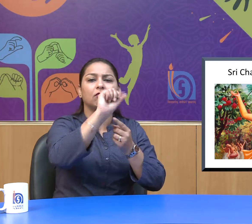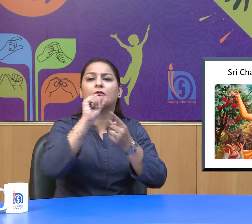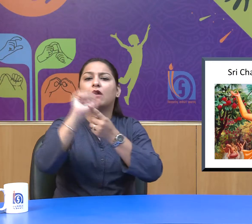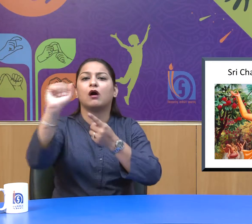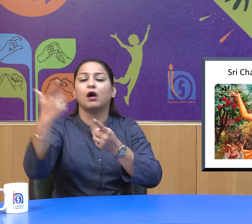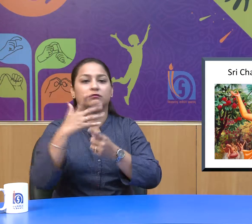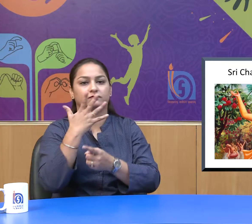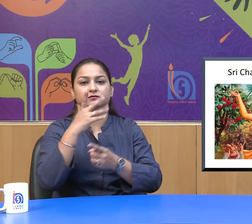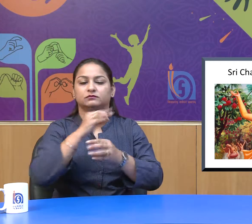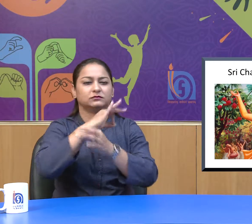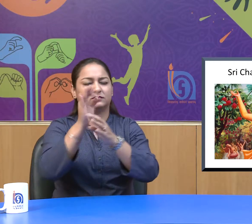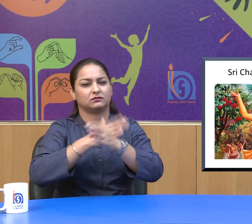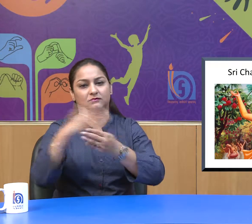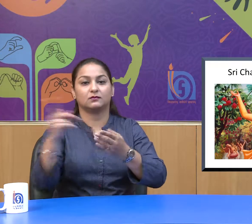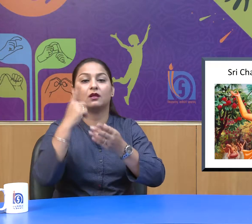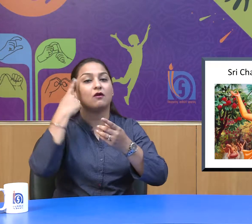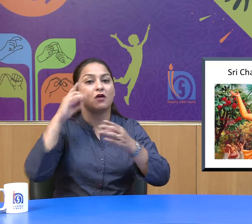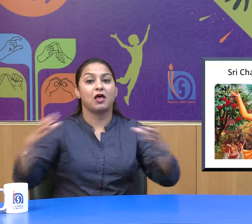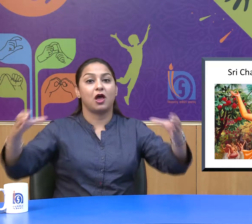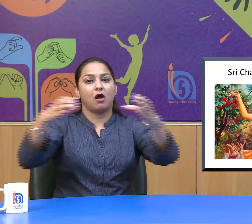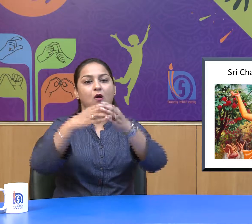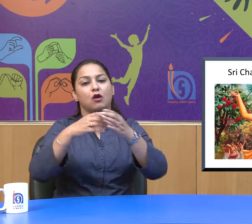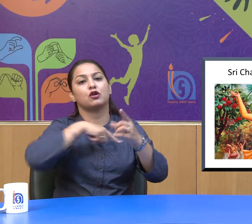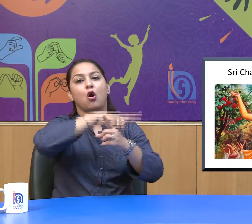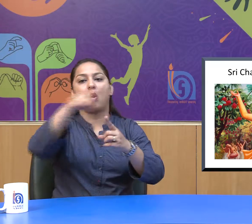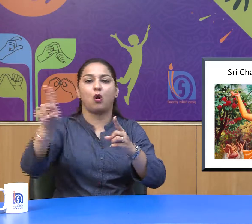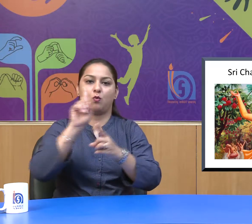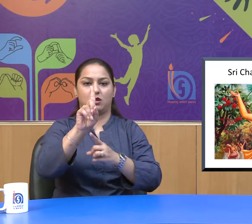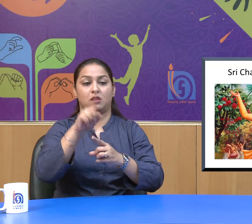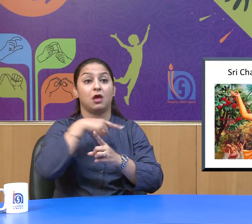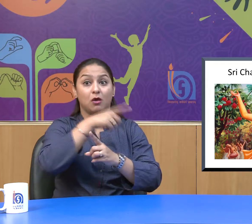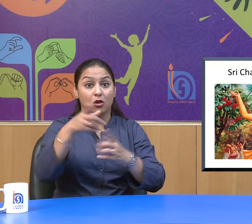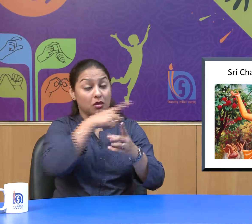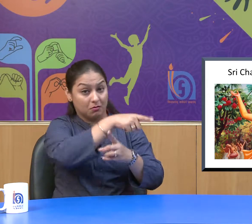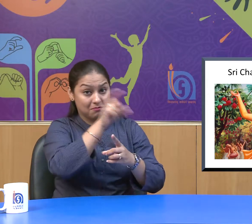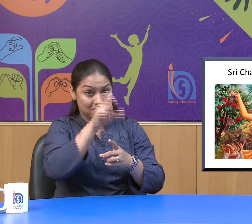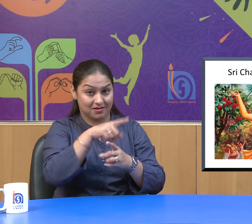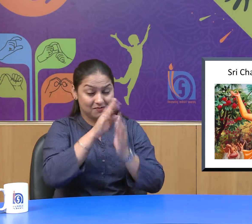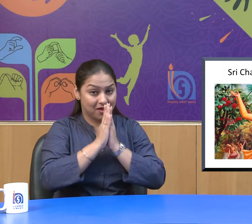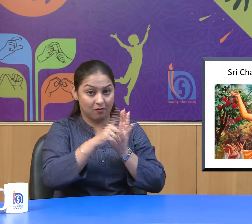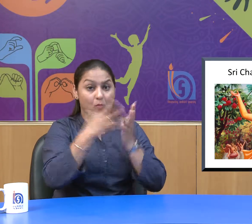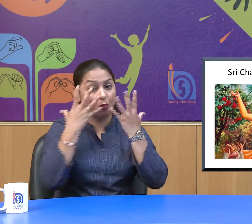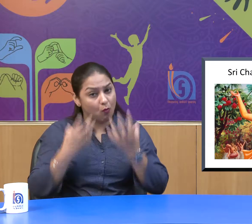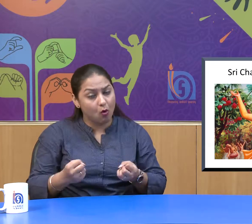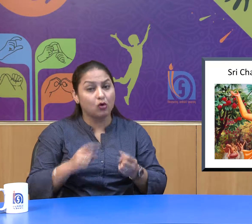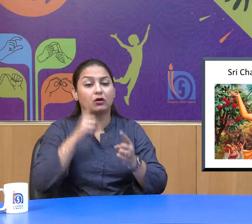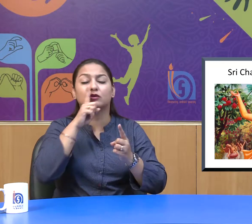all. He wanted the people to know that true worship lay in love